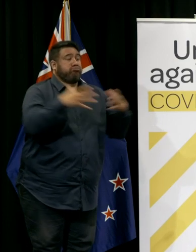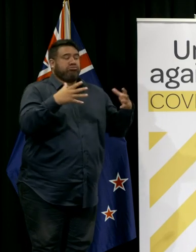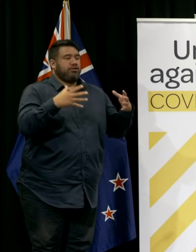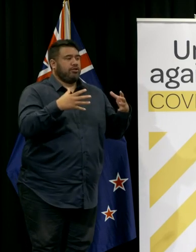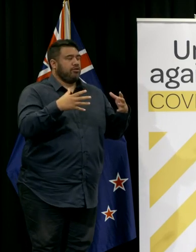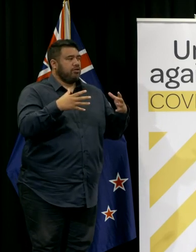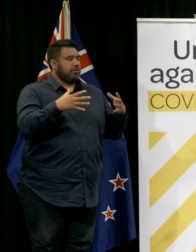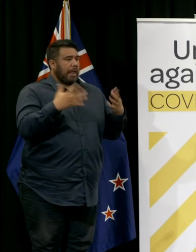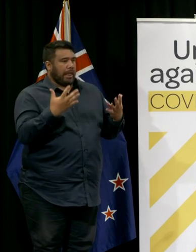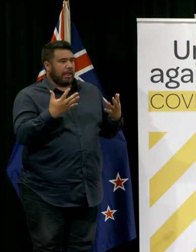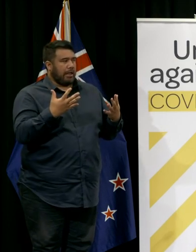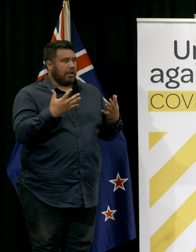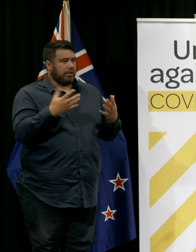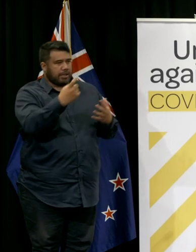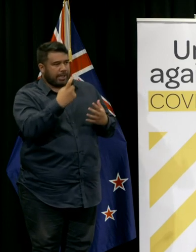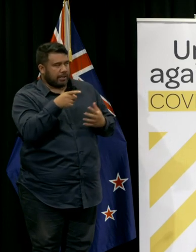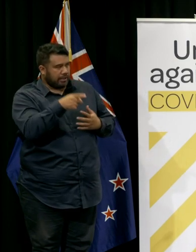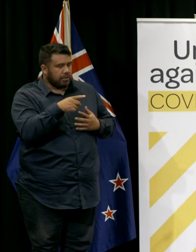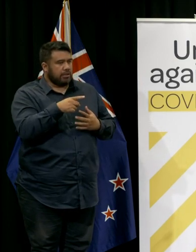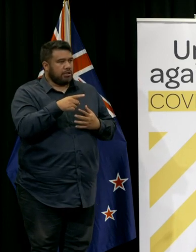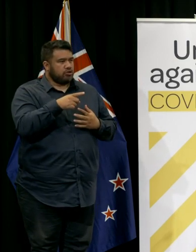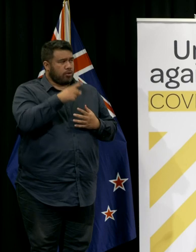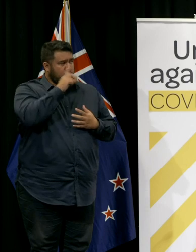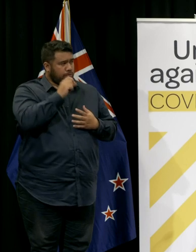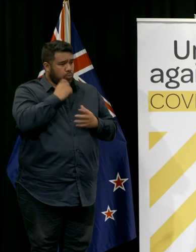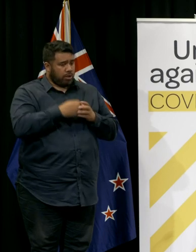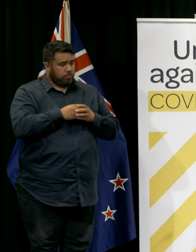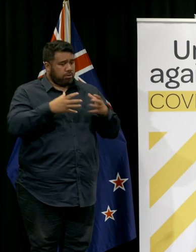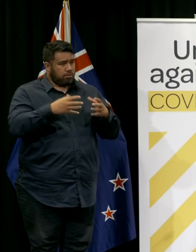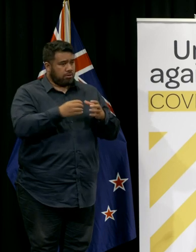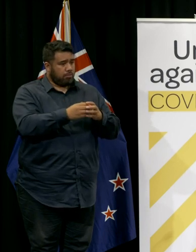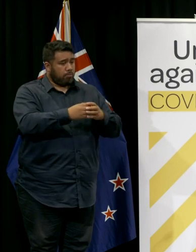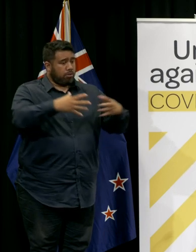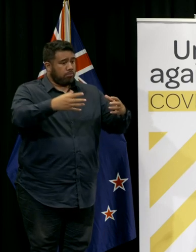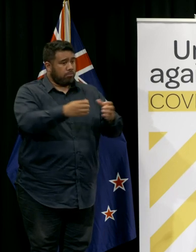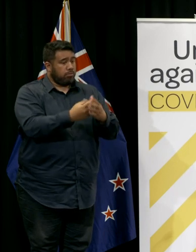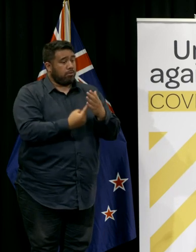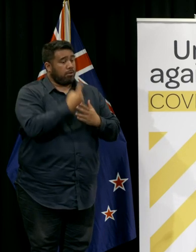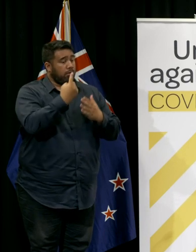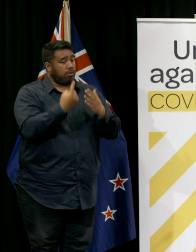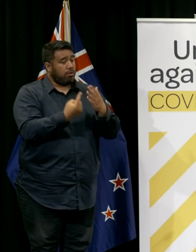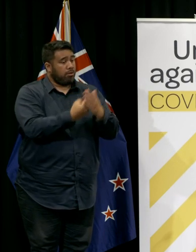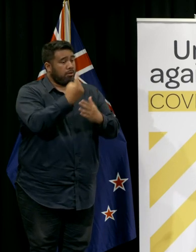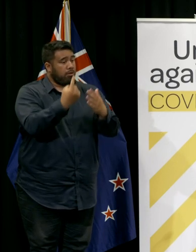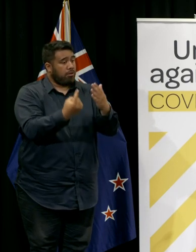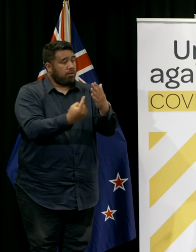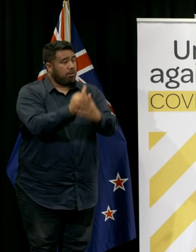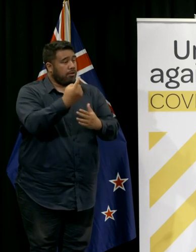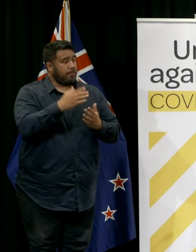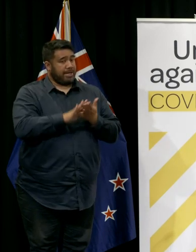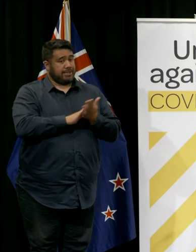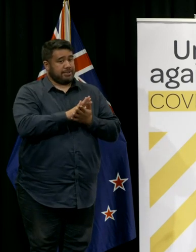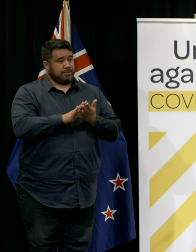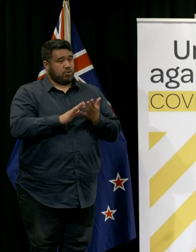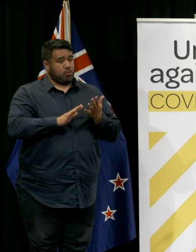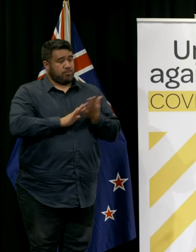we might see a decline, will this be the first of a series of spikes and therefore the first of possibly a series of some form of